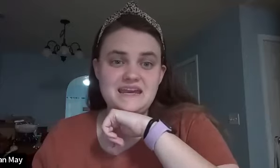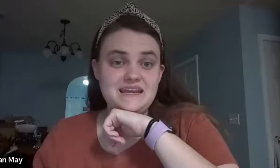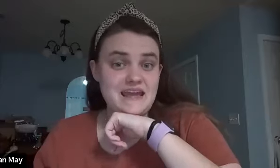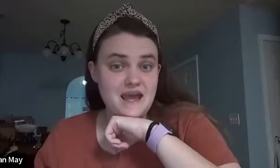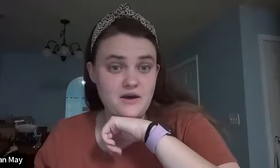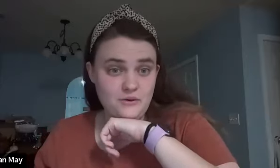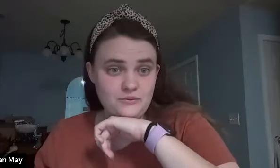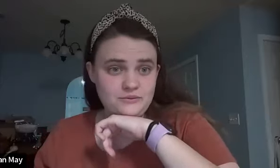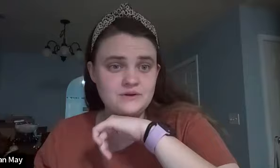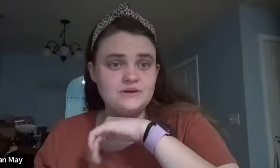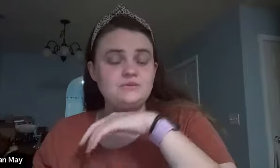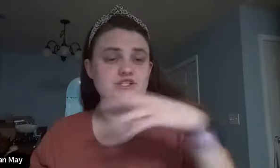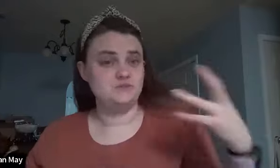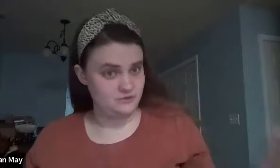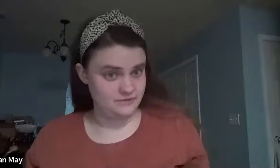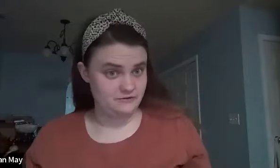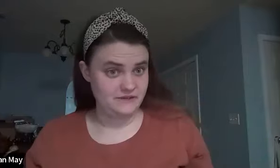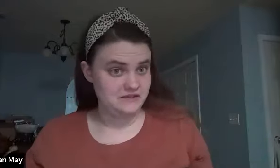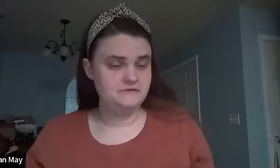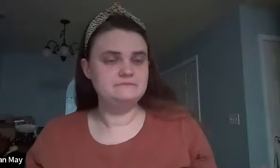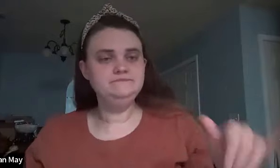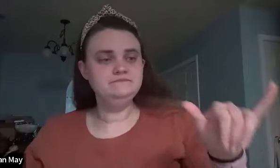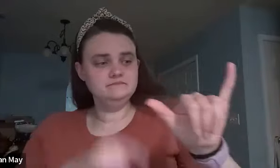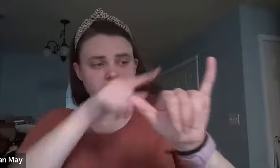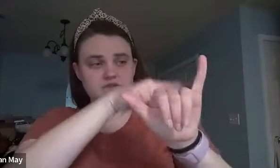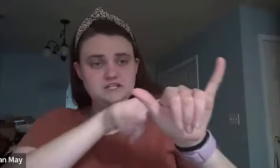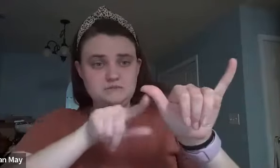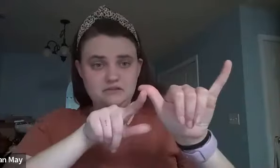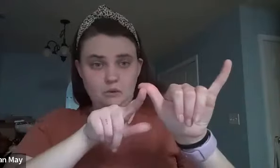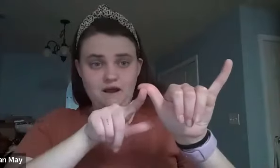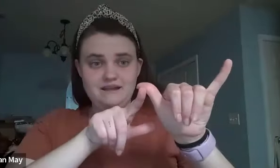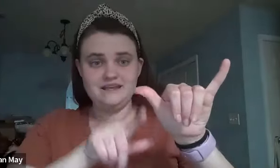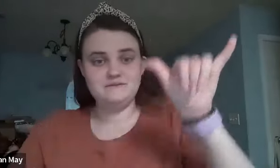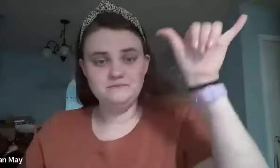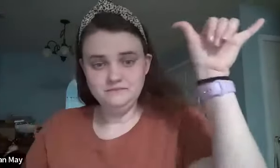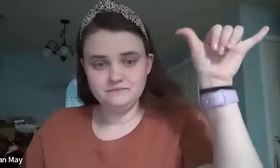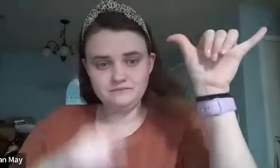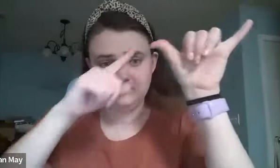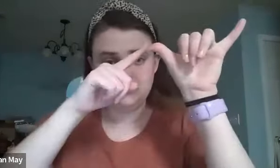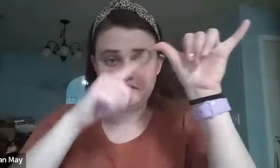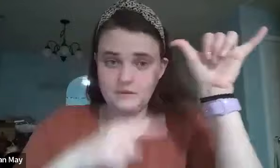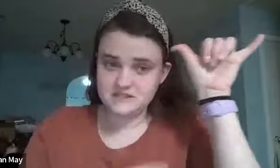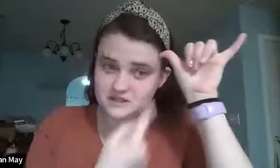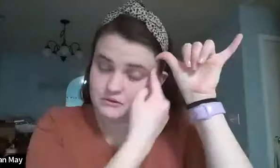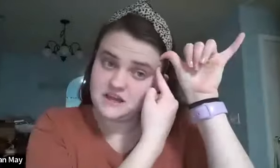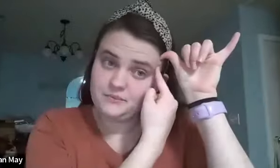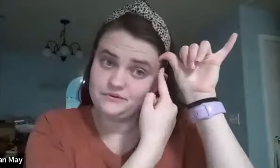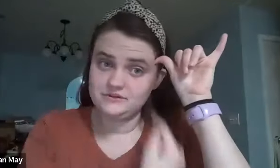Then cow, which is what it would be for beef, is you make the Y again. Your thumb is going to go on top of your side